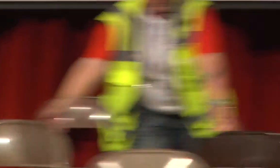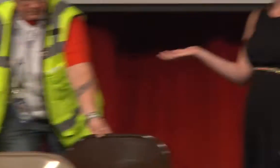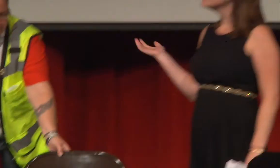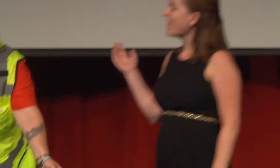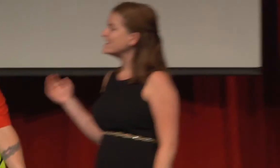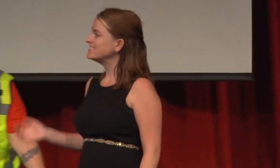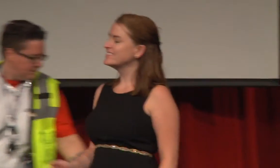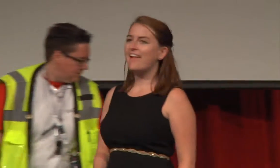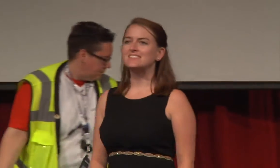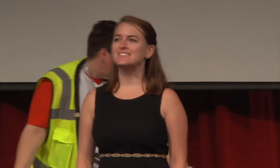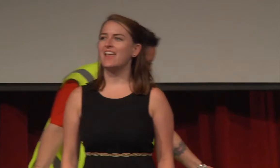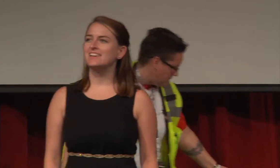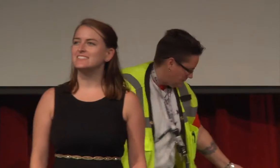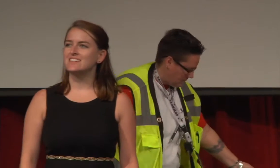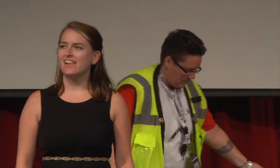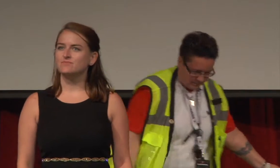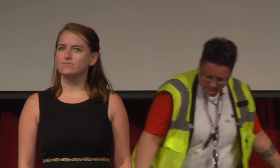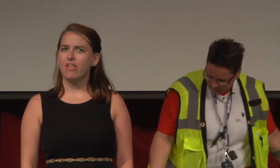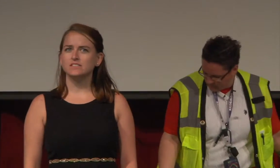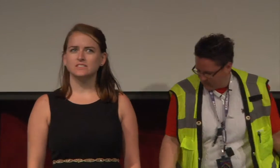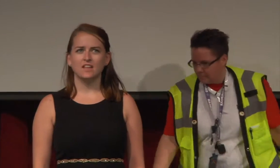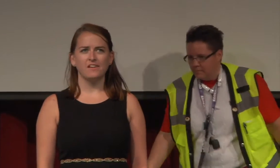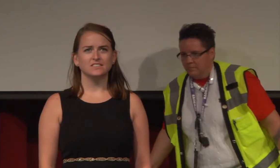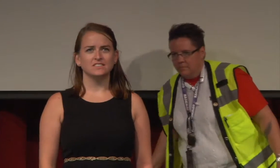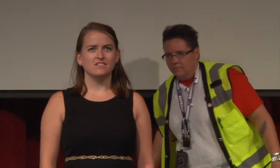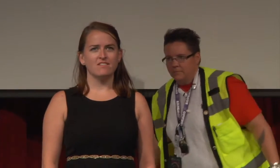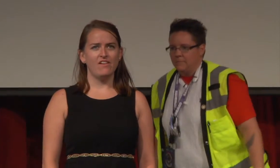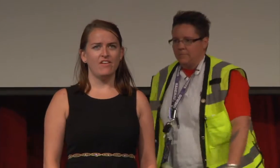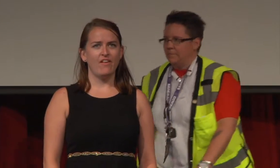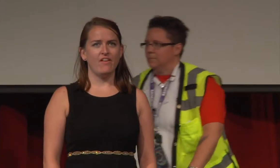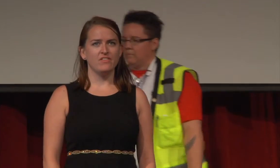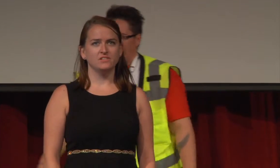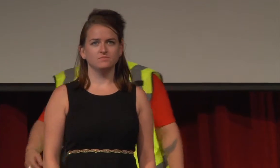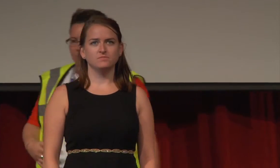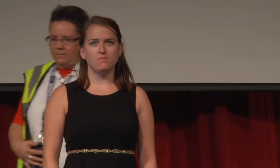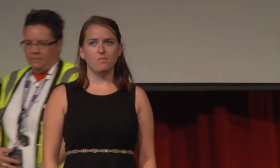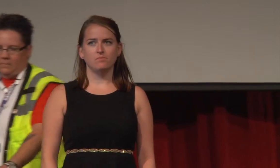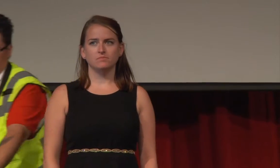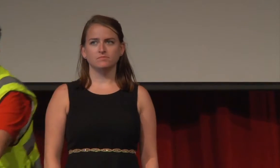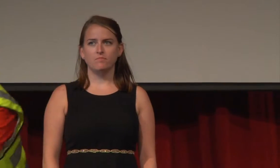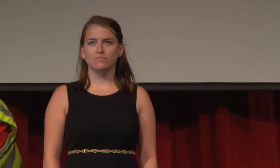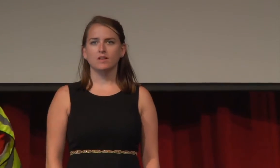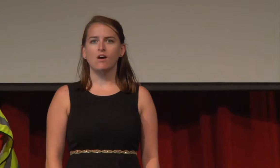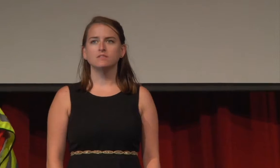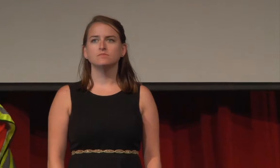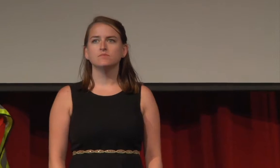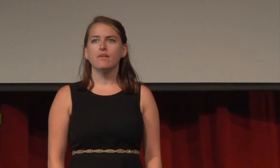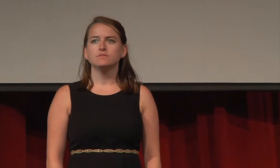Can everyone hear us if we're projecting, like in the back, you guys can hear us? Can you hear us all the way back there? Thumbs up.